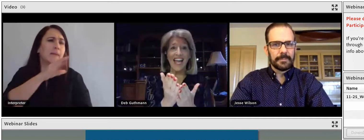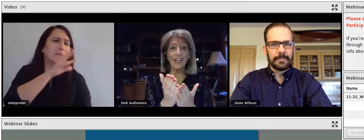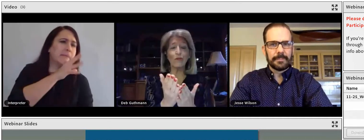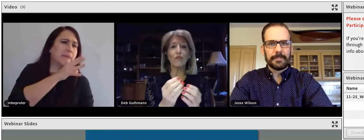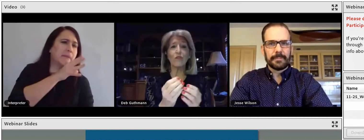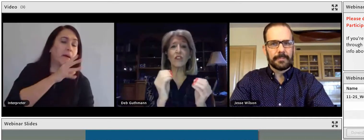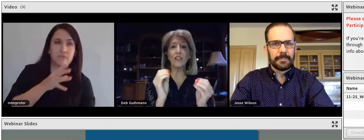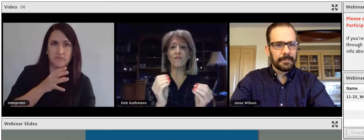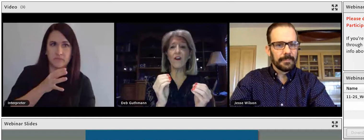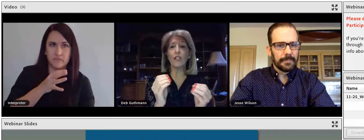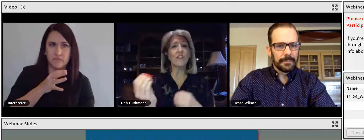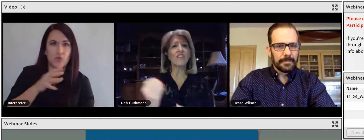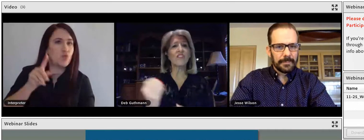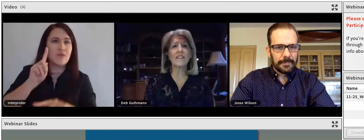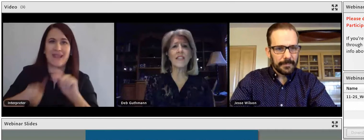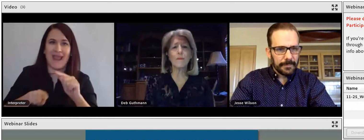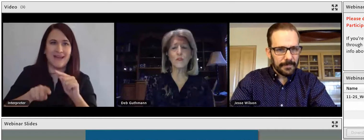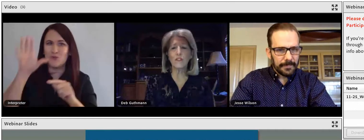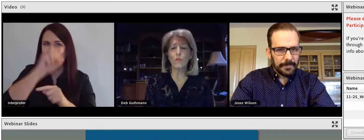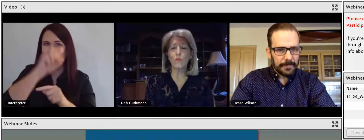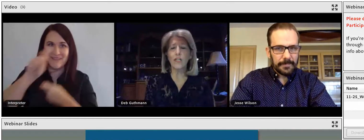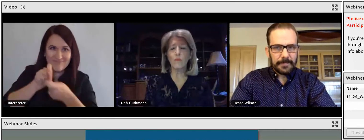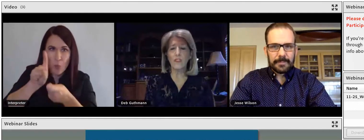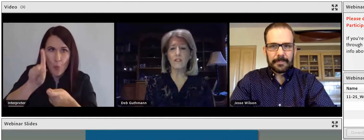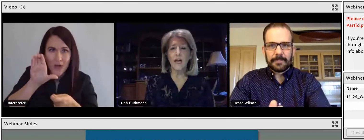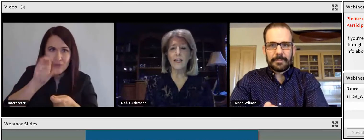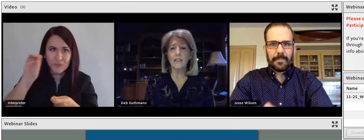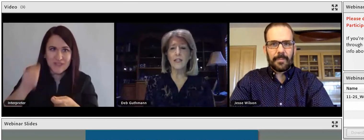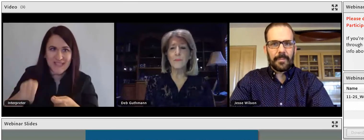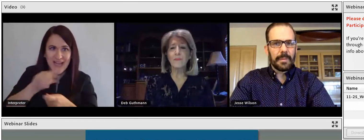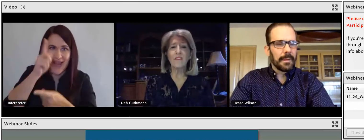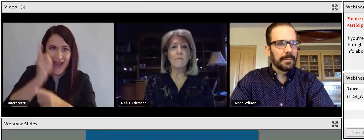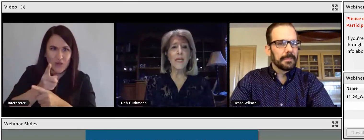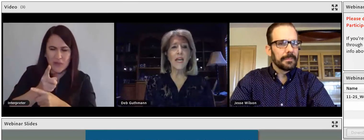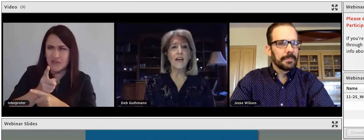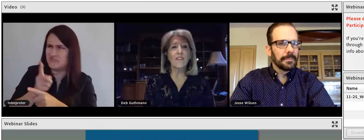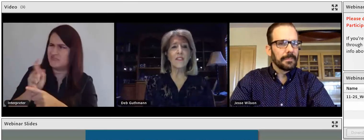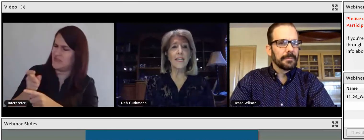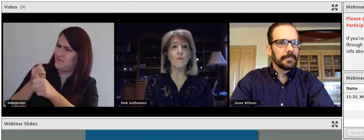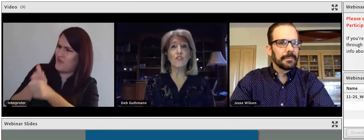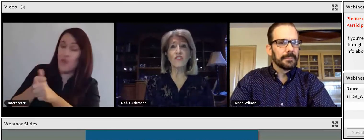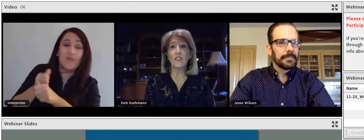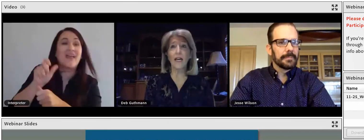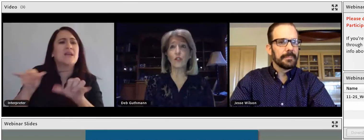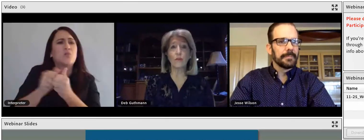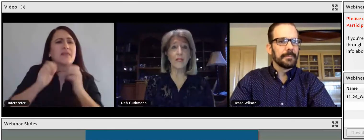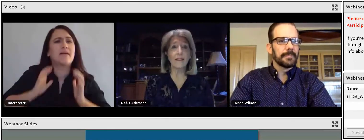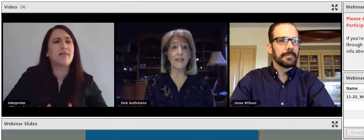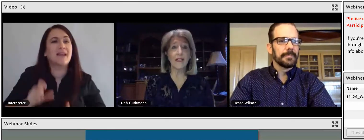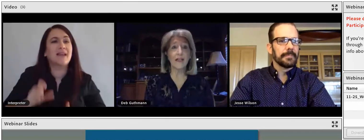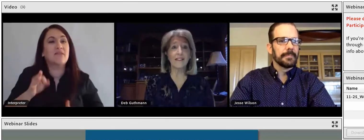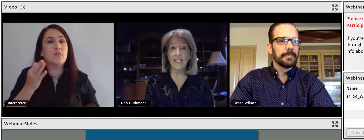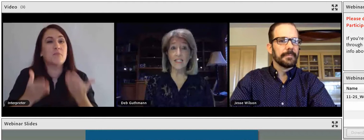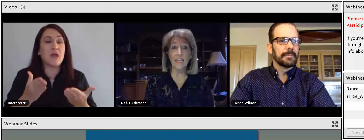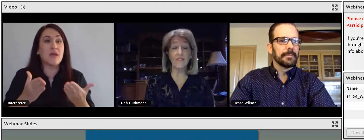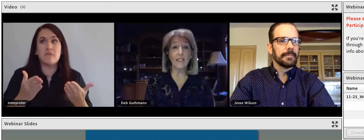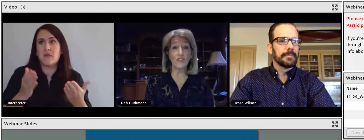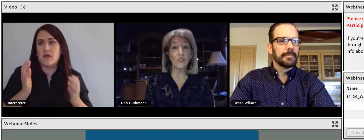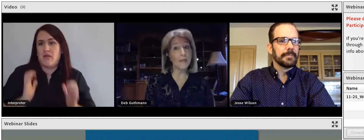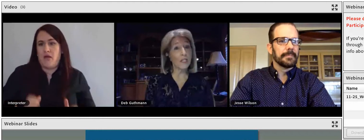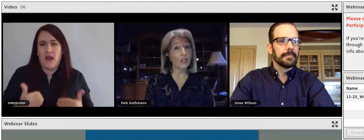is exactly accurate. Really follow it. Just the same as when you're working with a client that may have a language level or